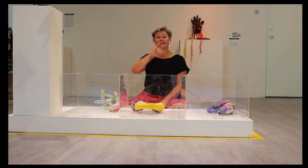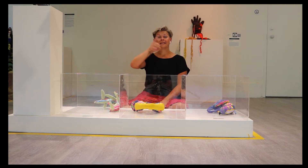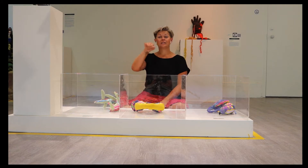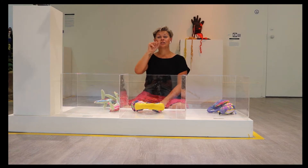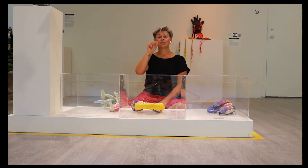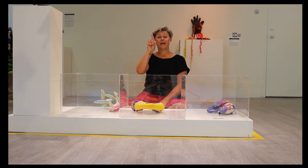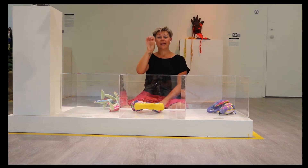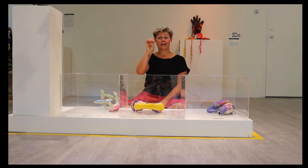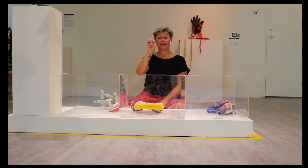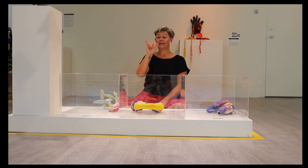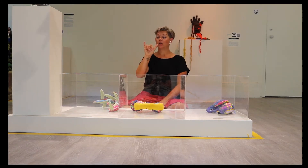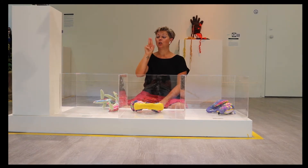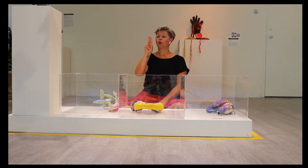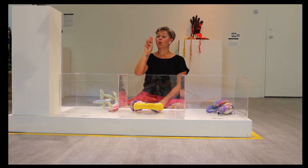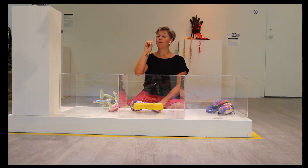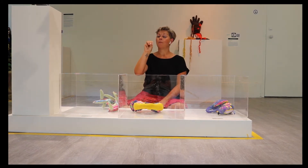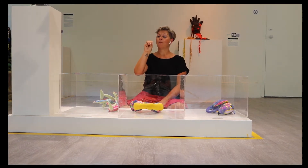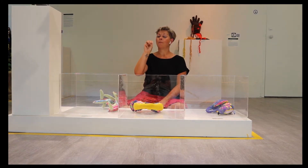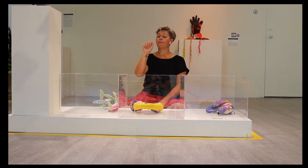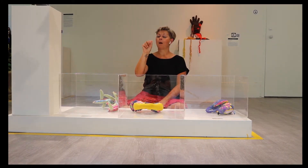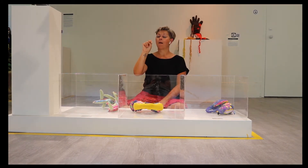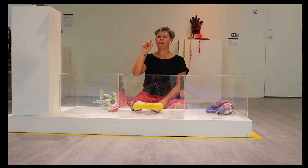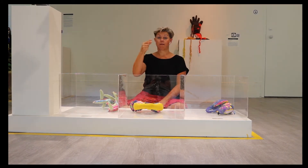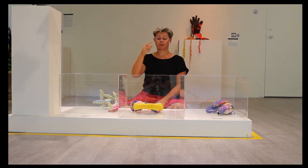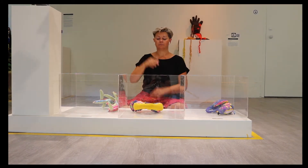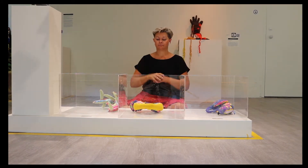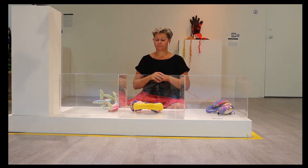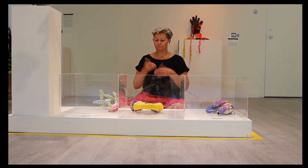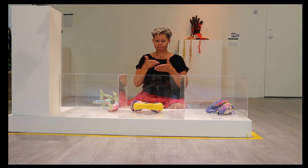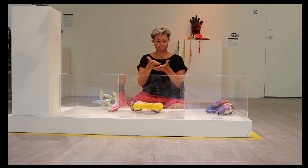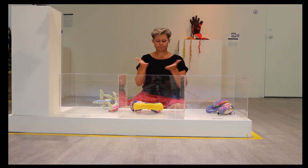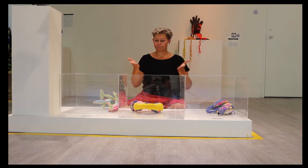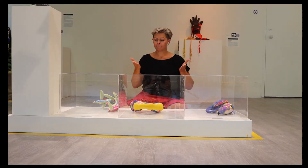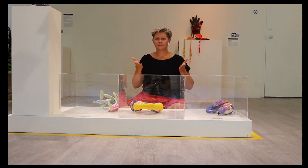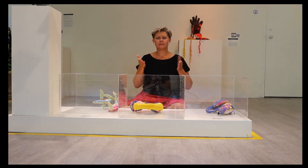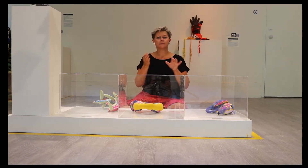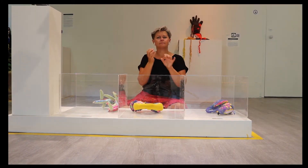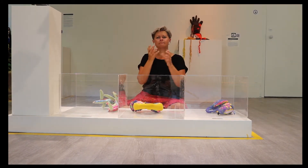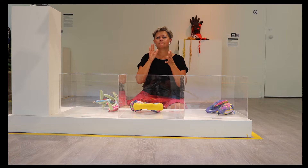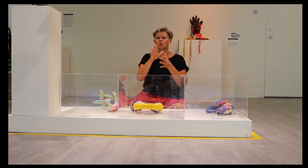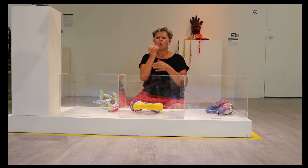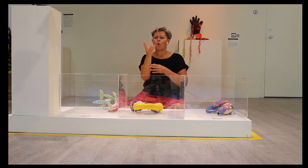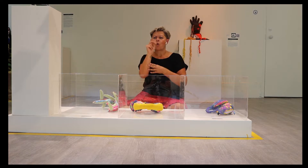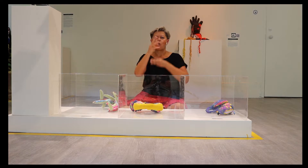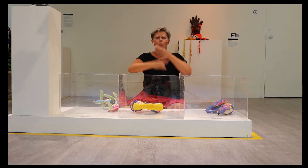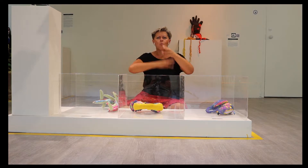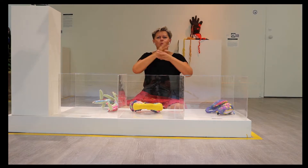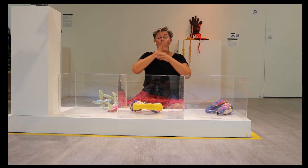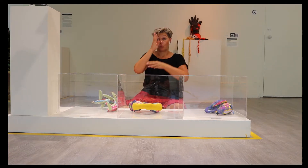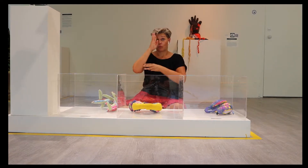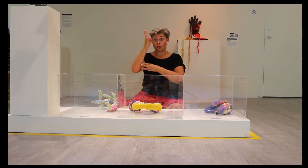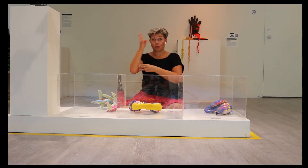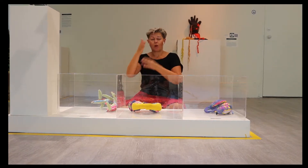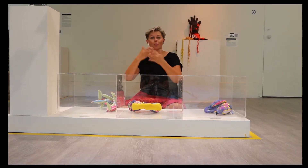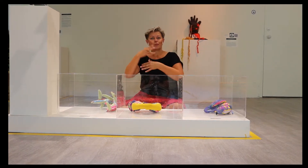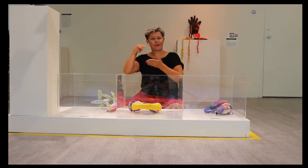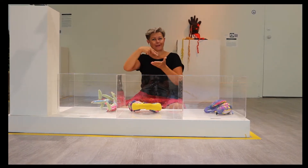Jade Yumang. This embodiment of crafting your own world through dance is presented formally through